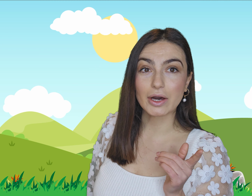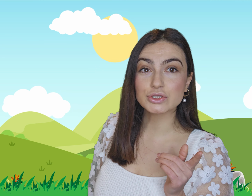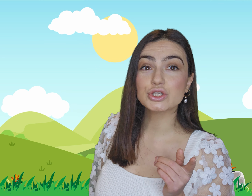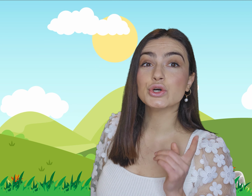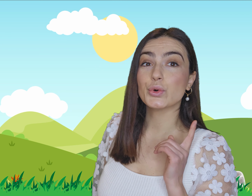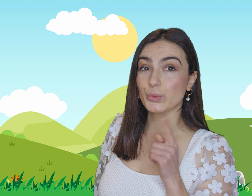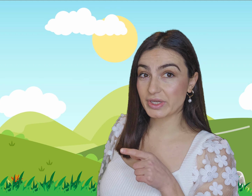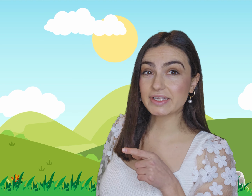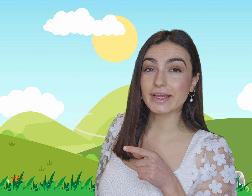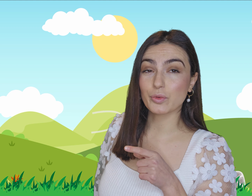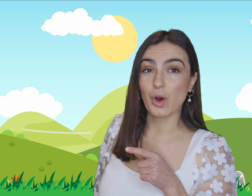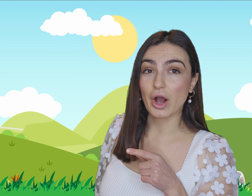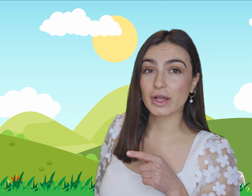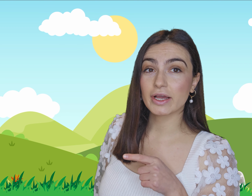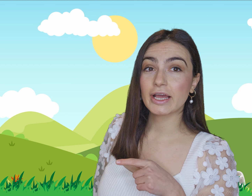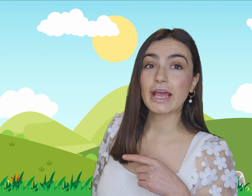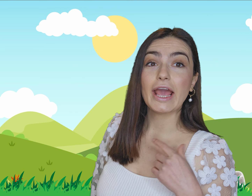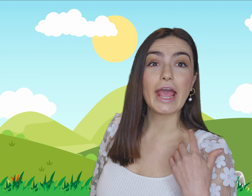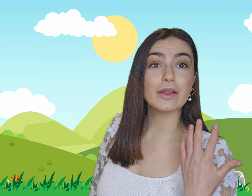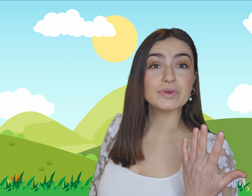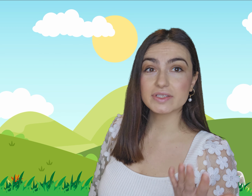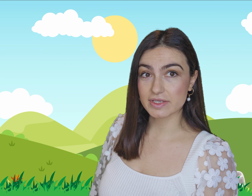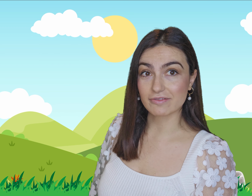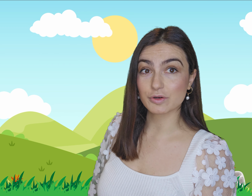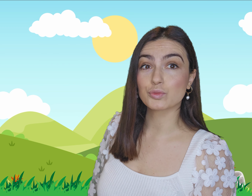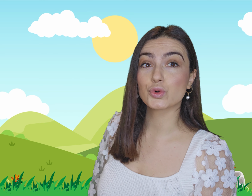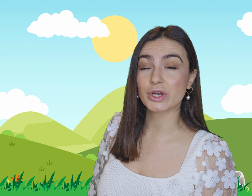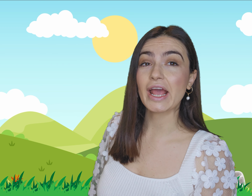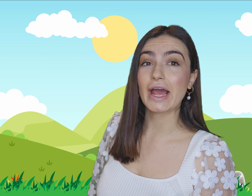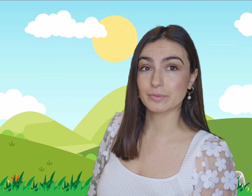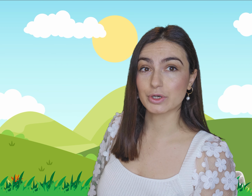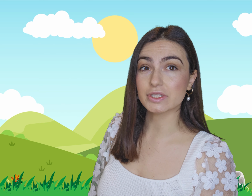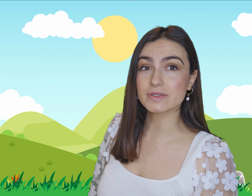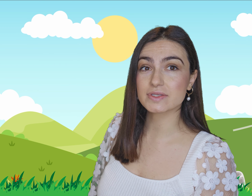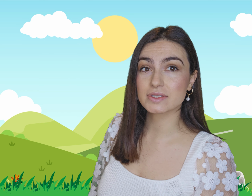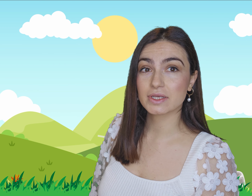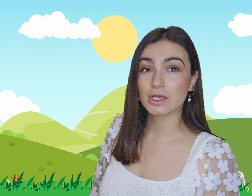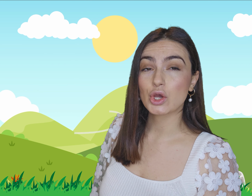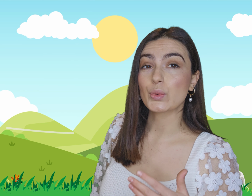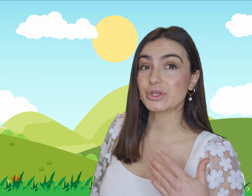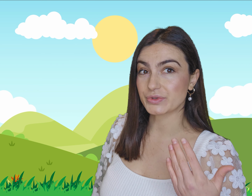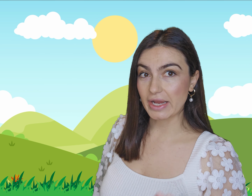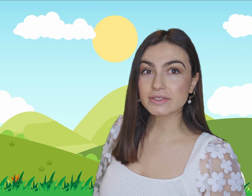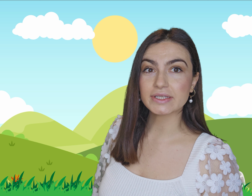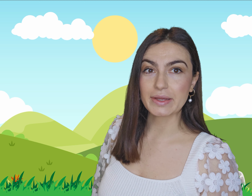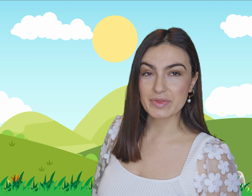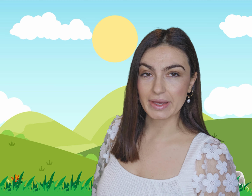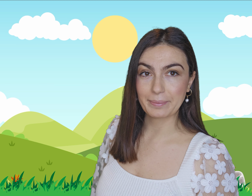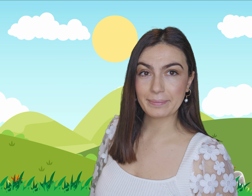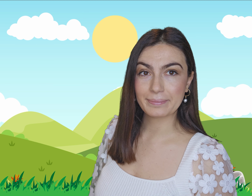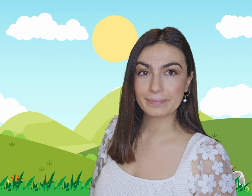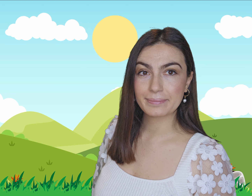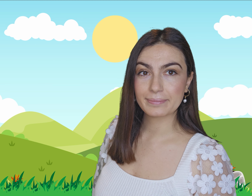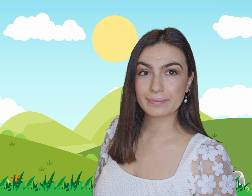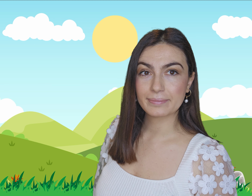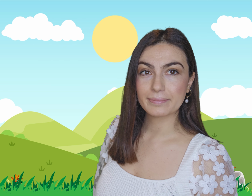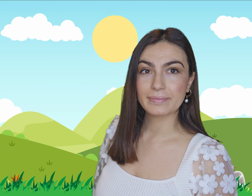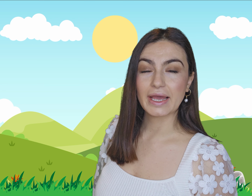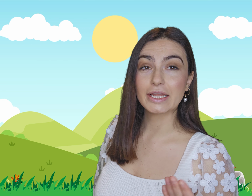we take a walk and we discover more animals we try to name them and